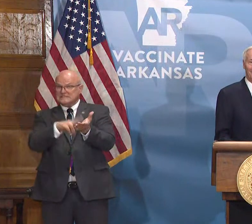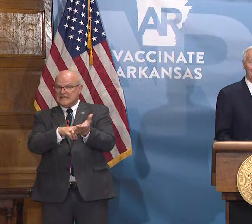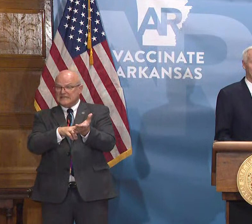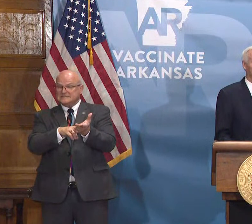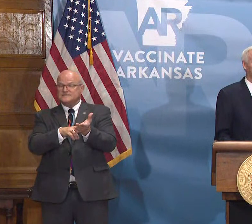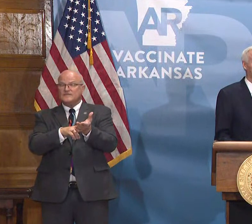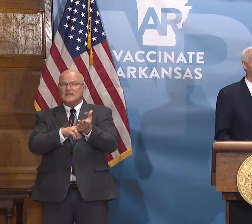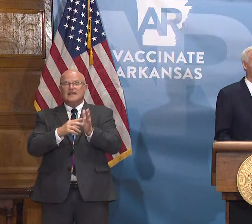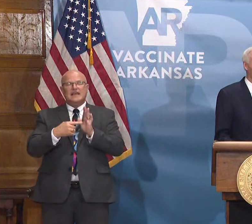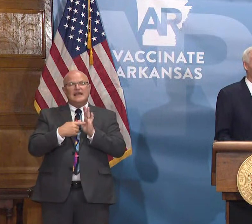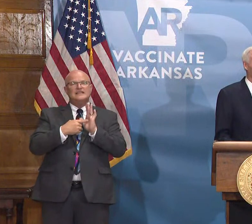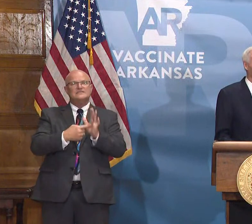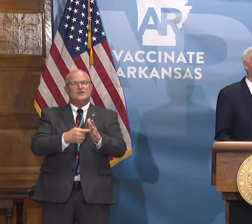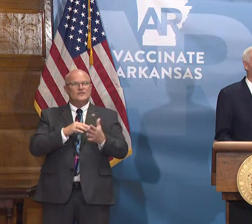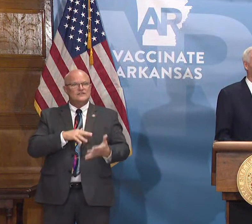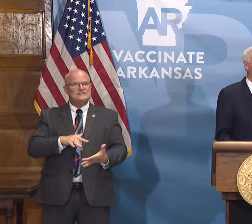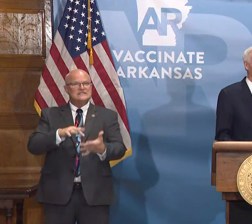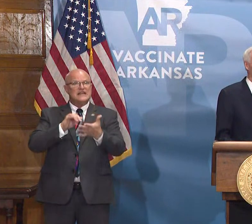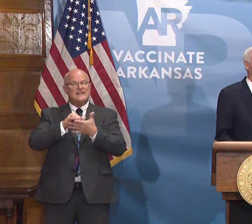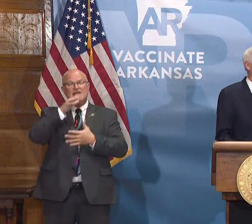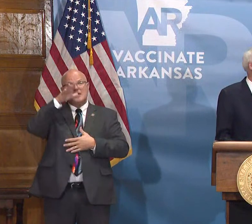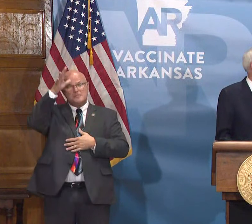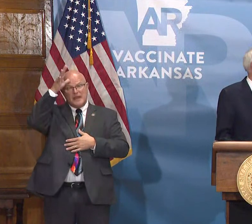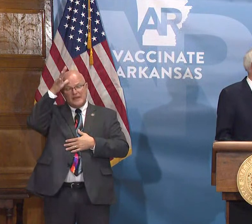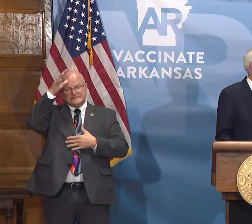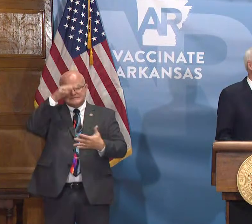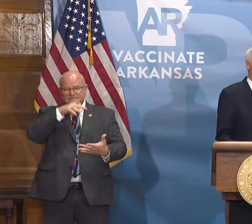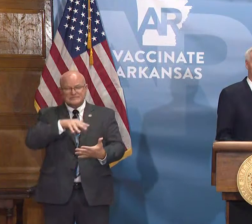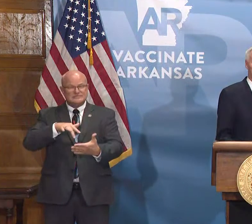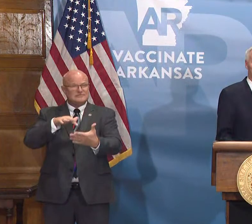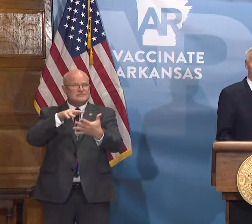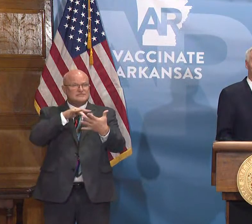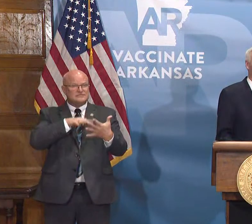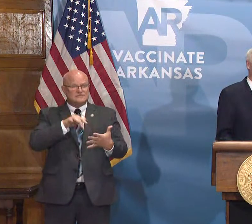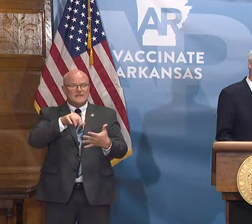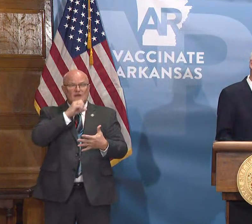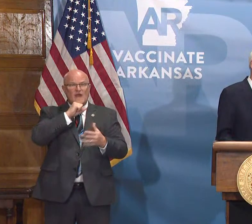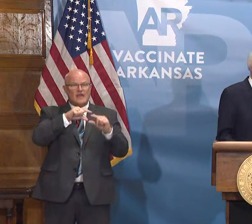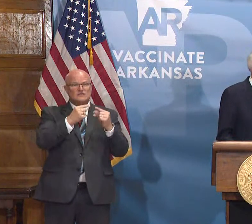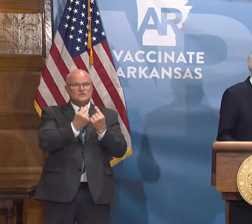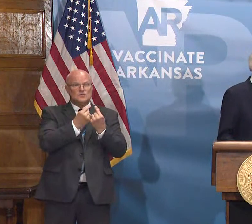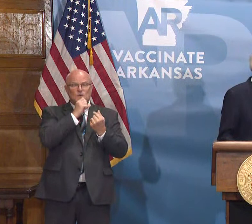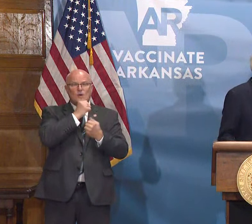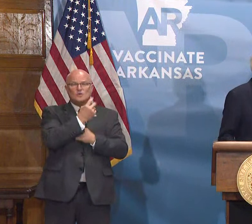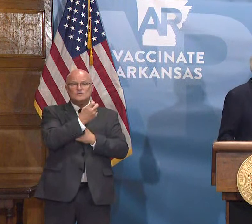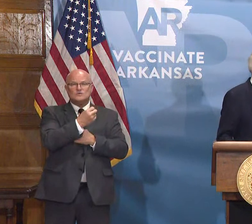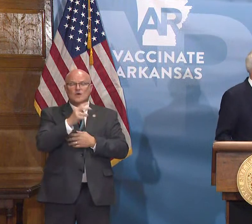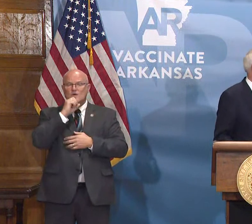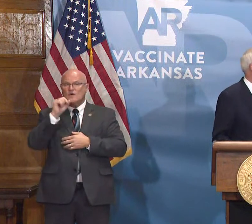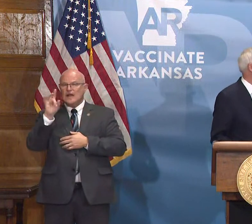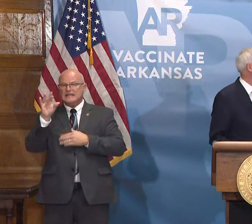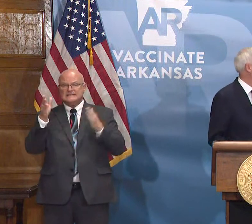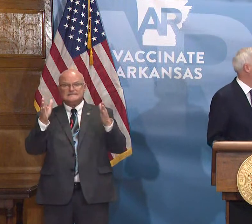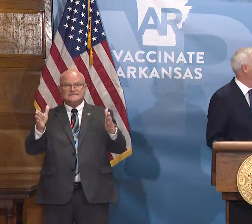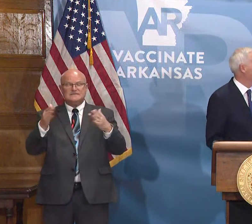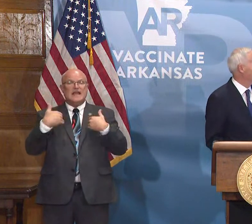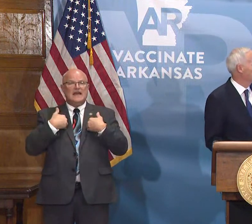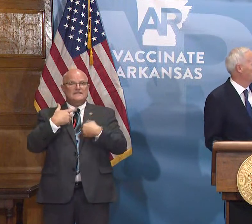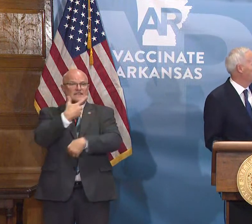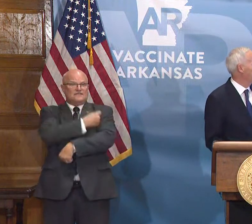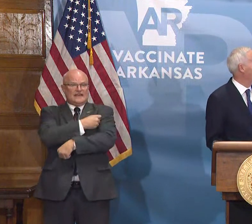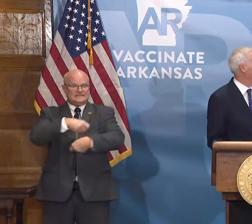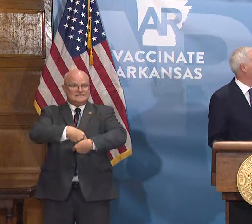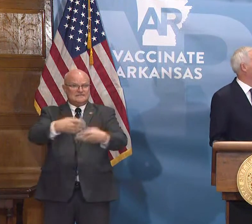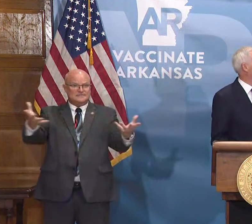shows the study that parents have given to this age group and the decisions they've made to get the vaccine.